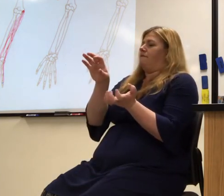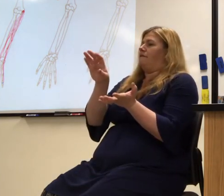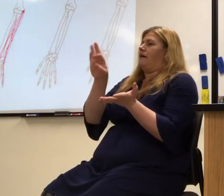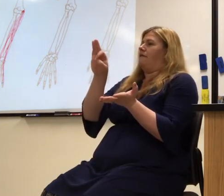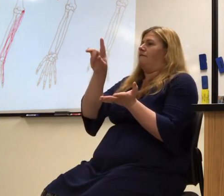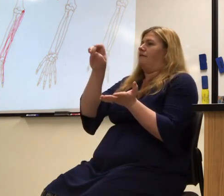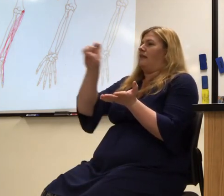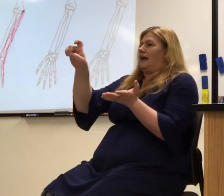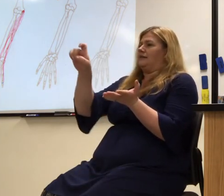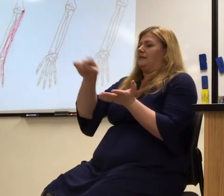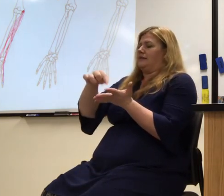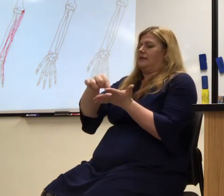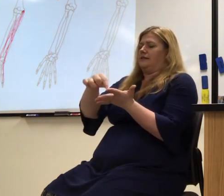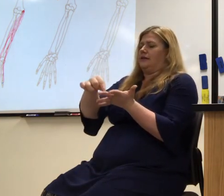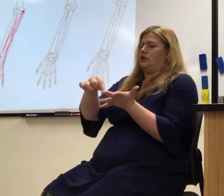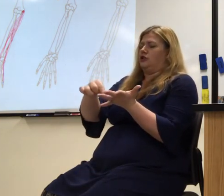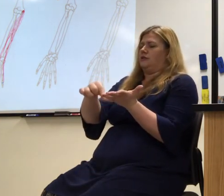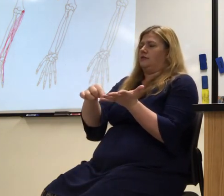Let's see here.